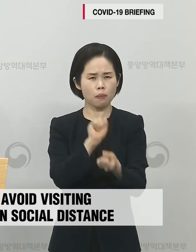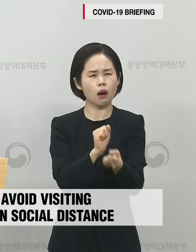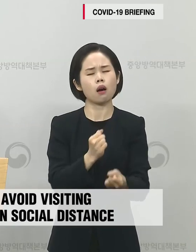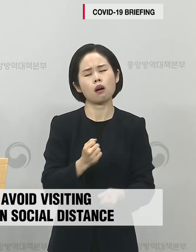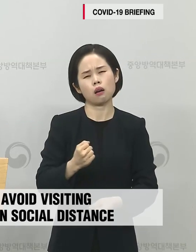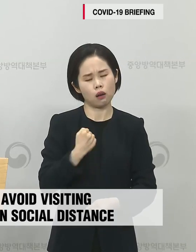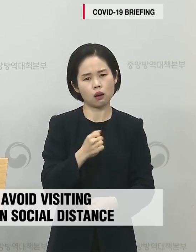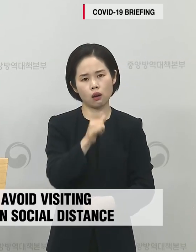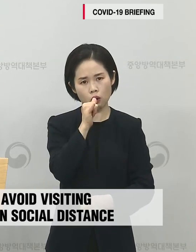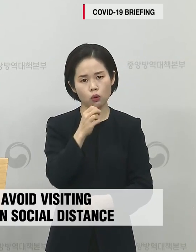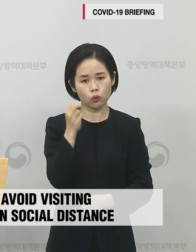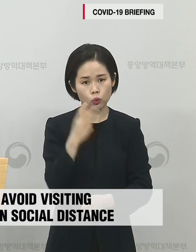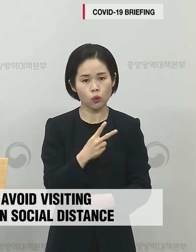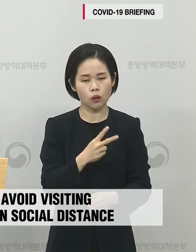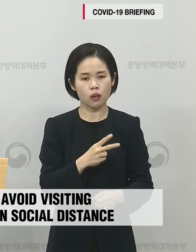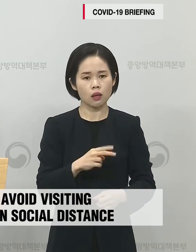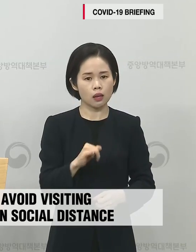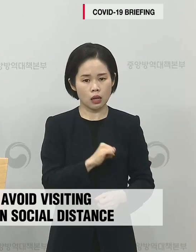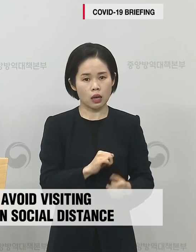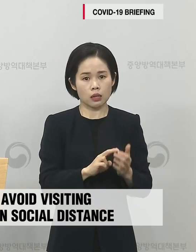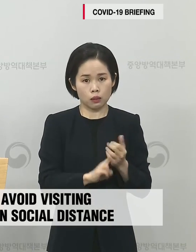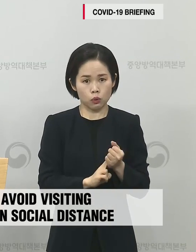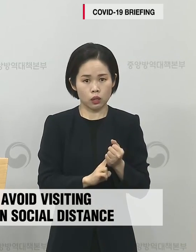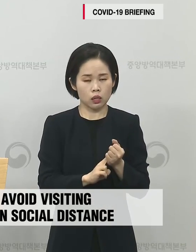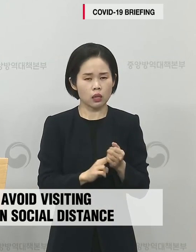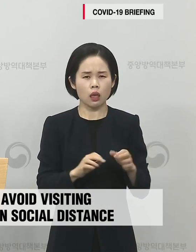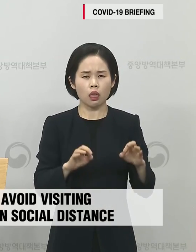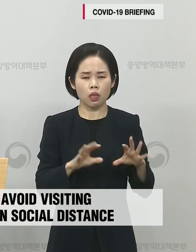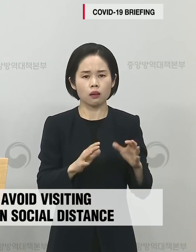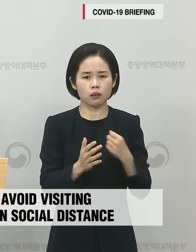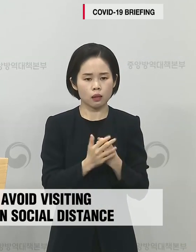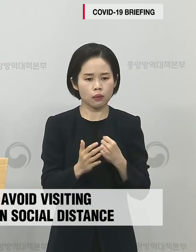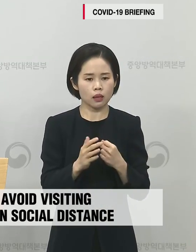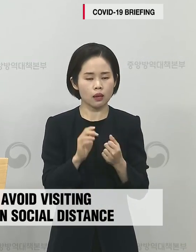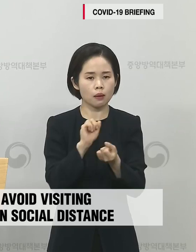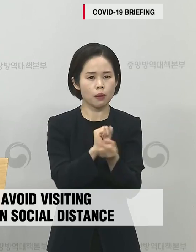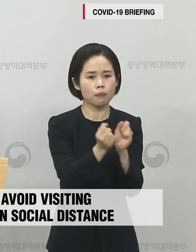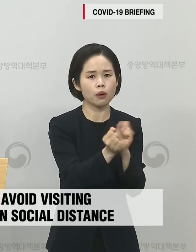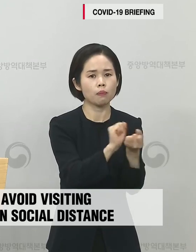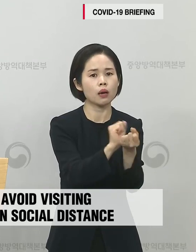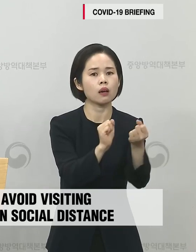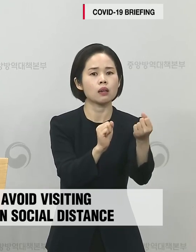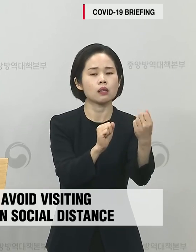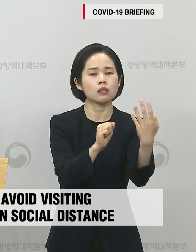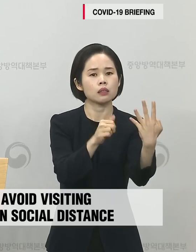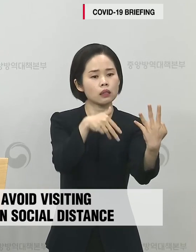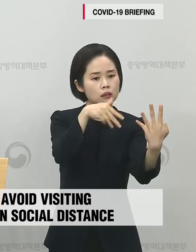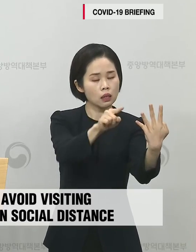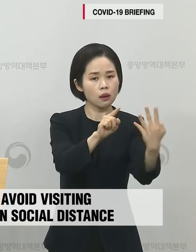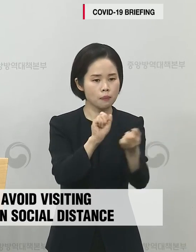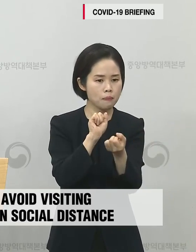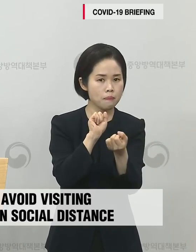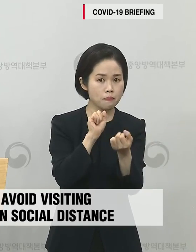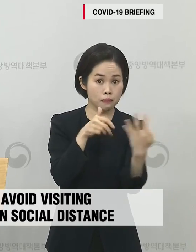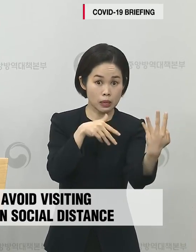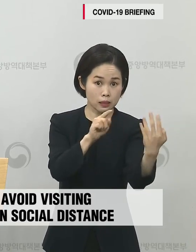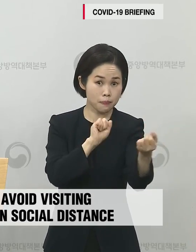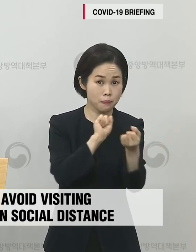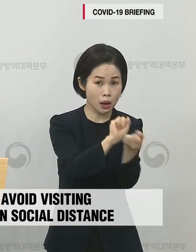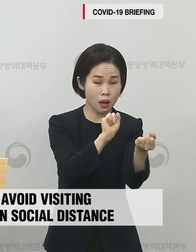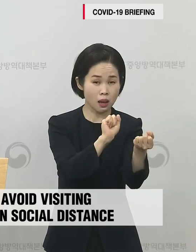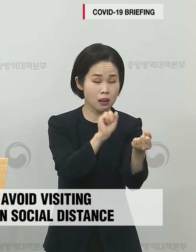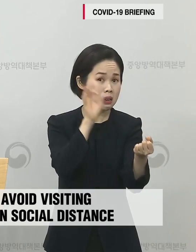the coronavirus has infectious power even before showing symptoms, and also we believe